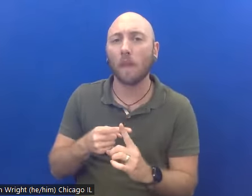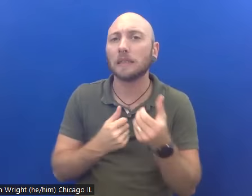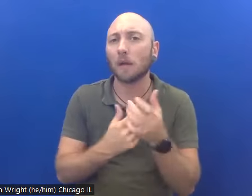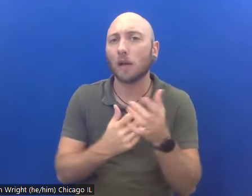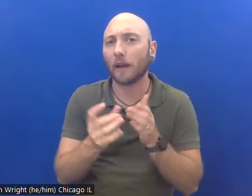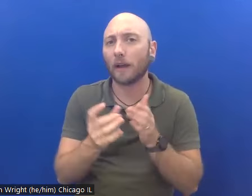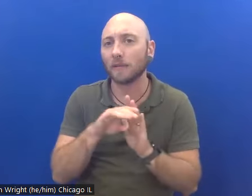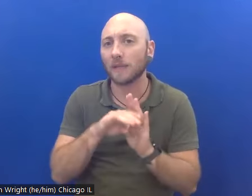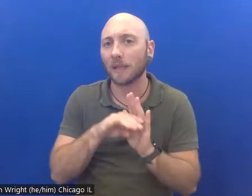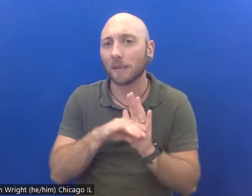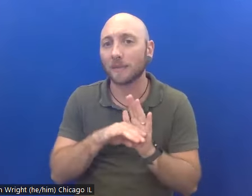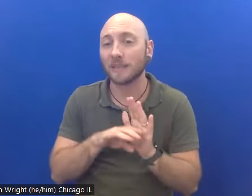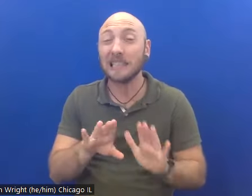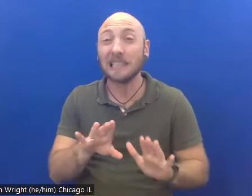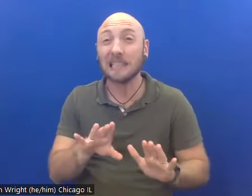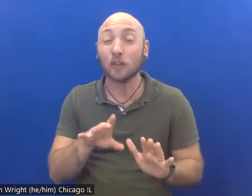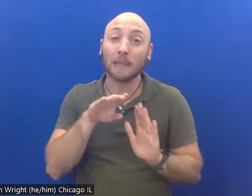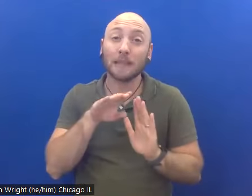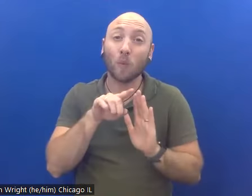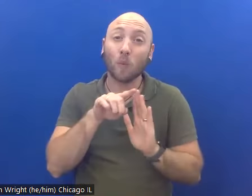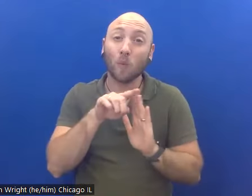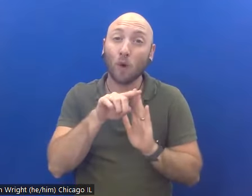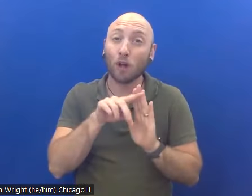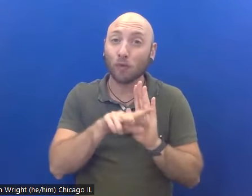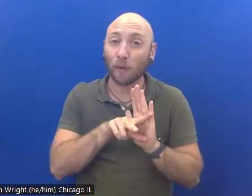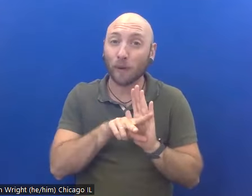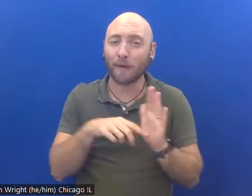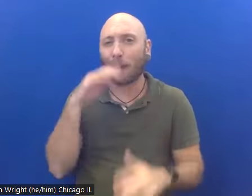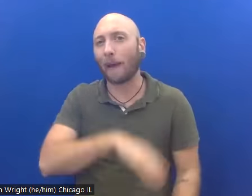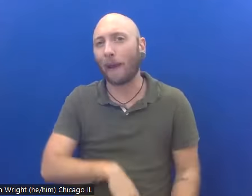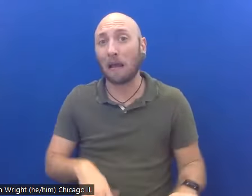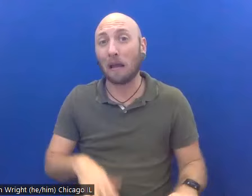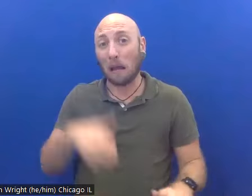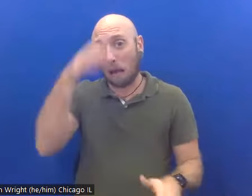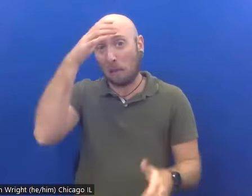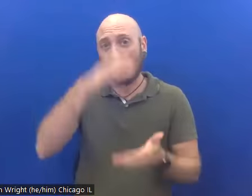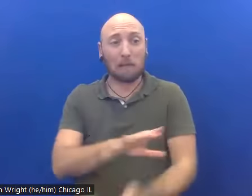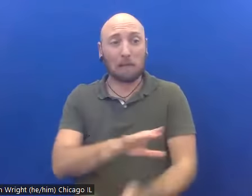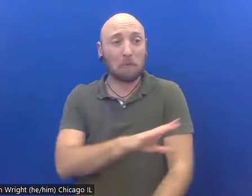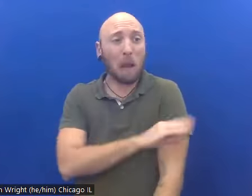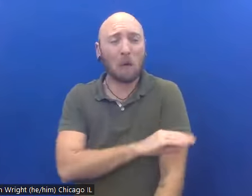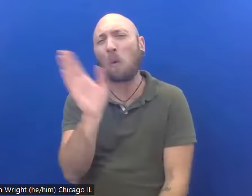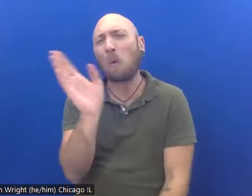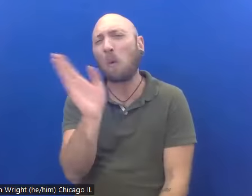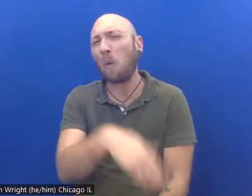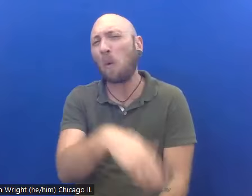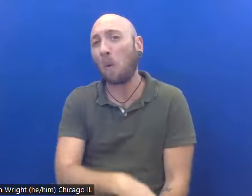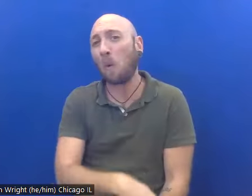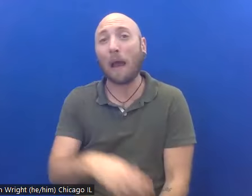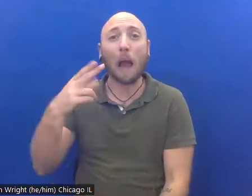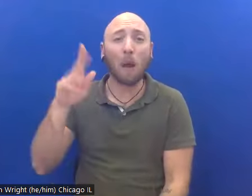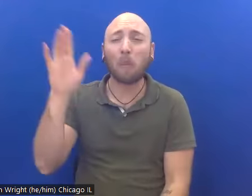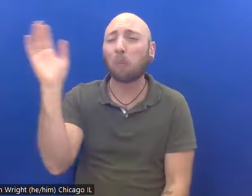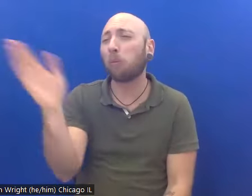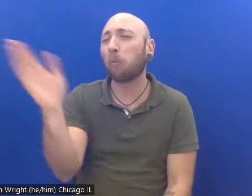through the first 3 steps because I didn't believe any of that stuff. I didn't believe I was powerless. I didn't believe there was a higher power. I didn't believe it was going to turn out. It